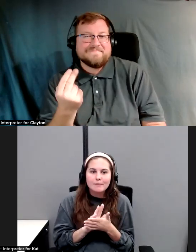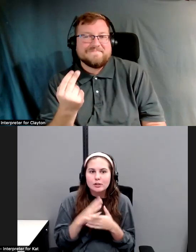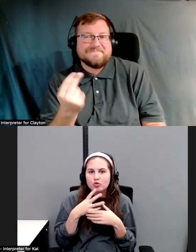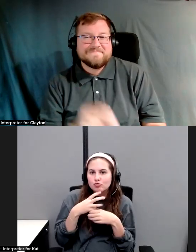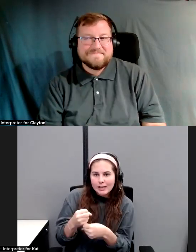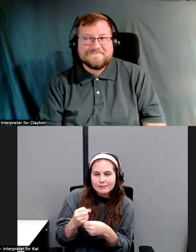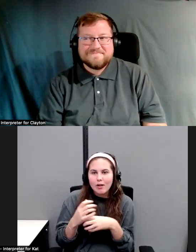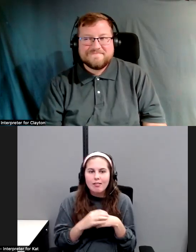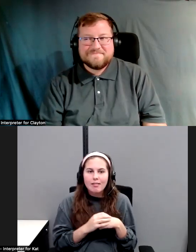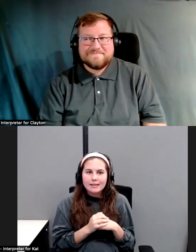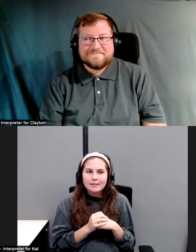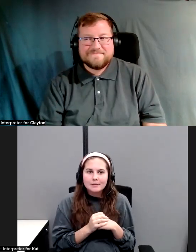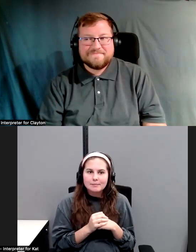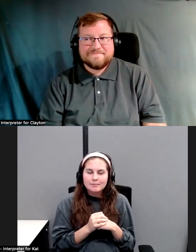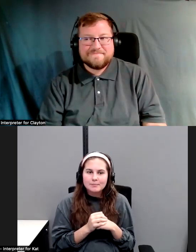like